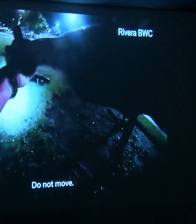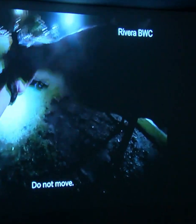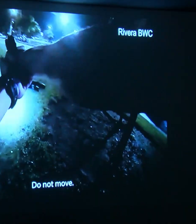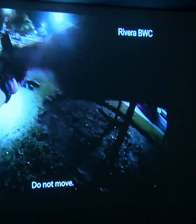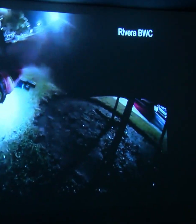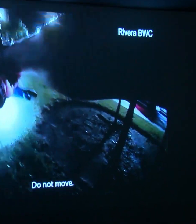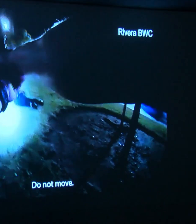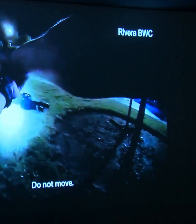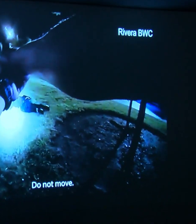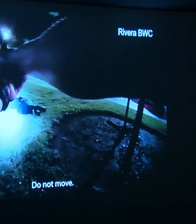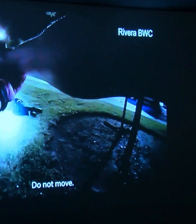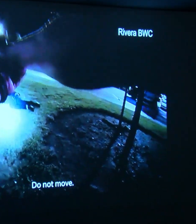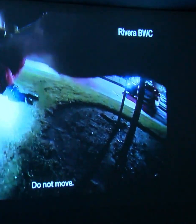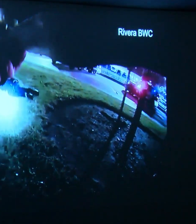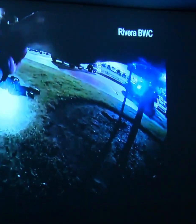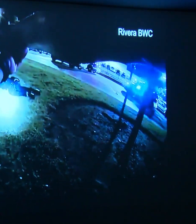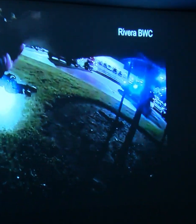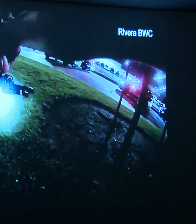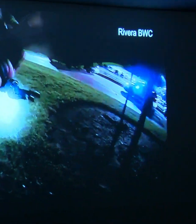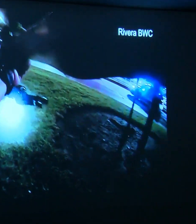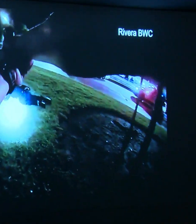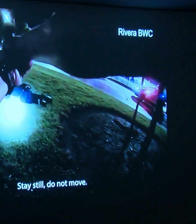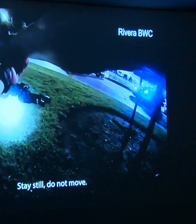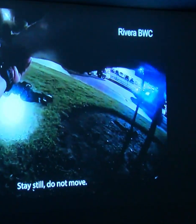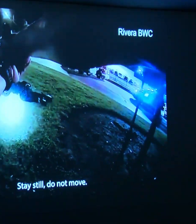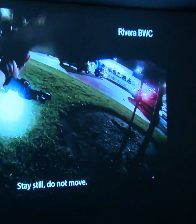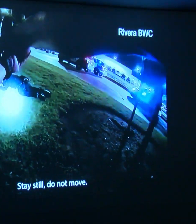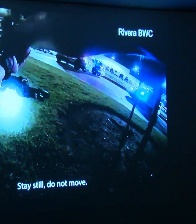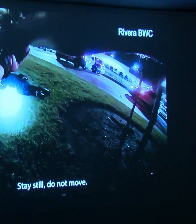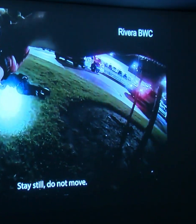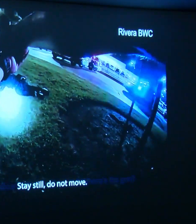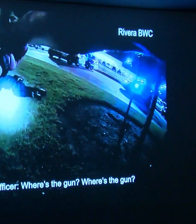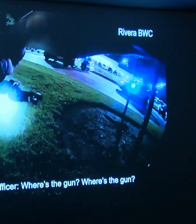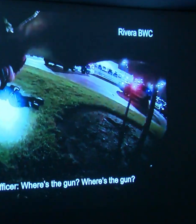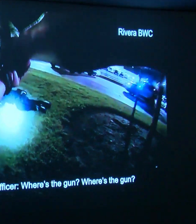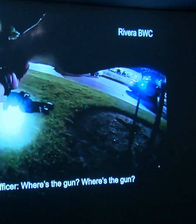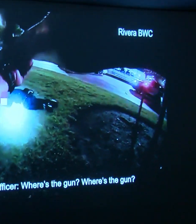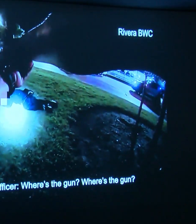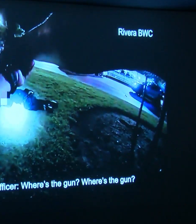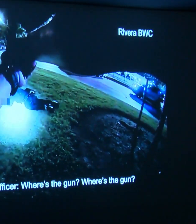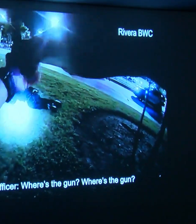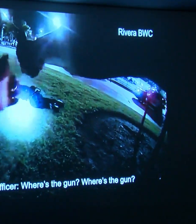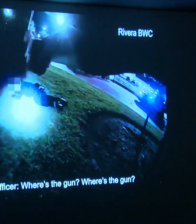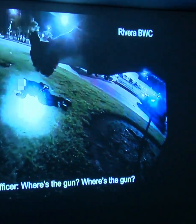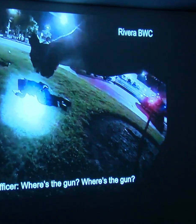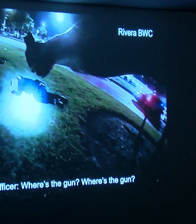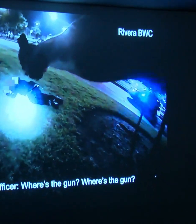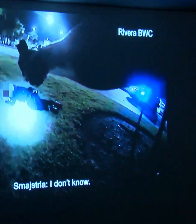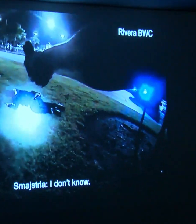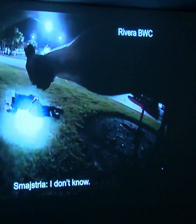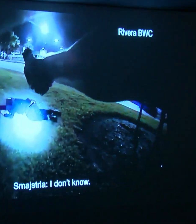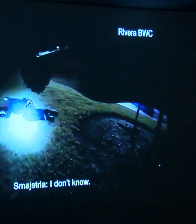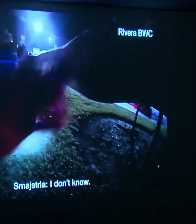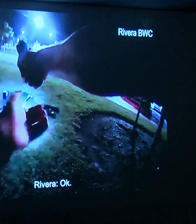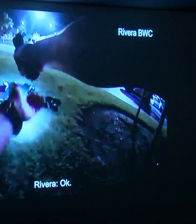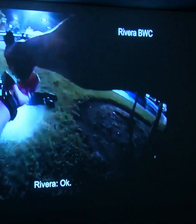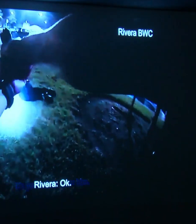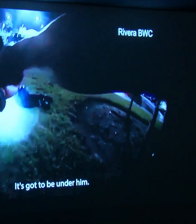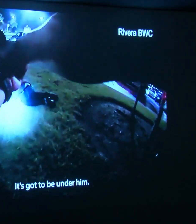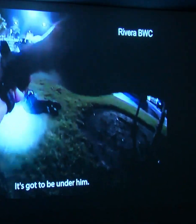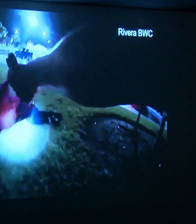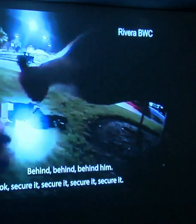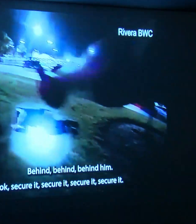move. Do not move. Stay still. Do not move. Where's the gun? Where's the gun? I don't know.